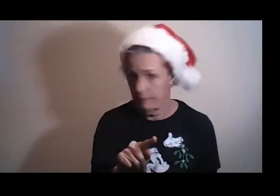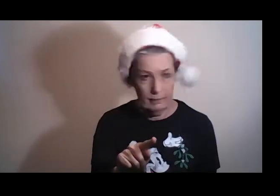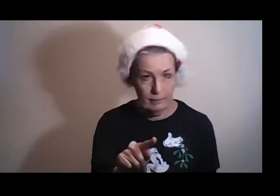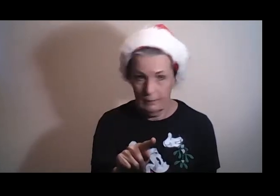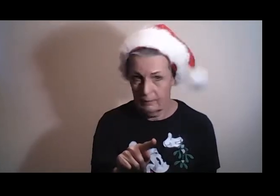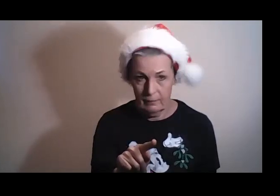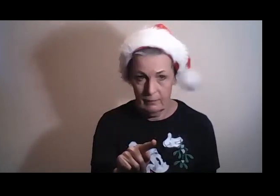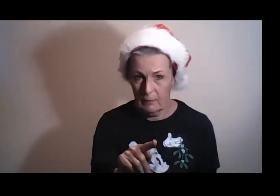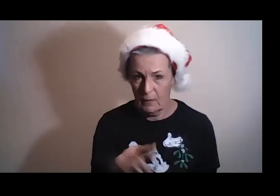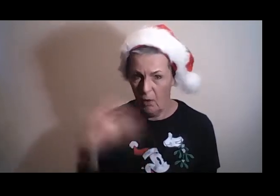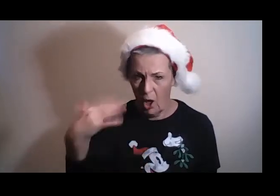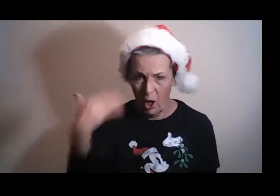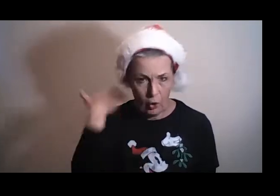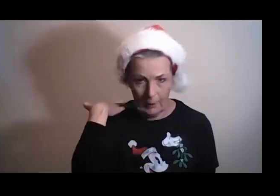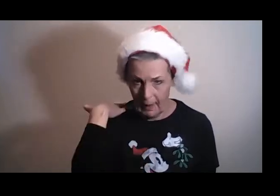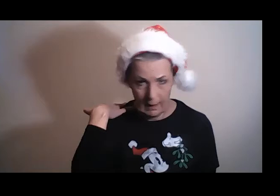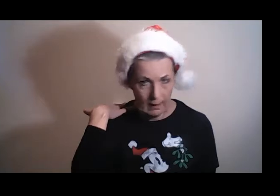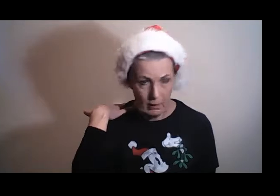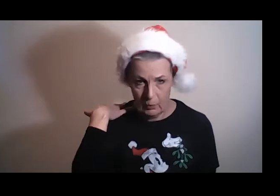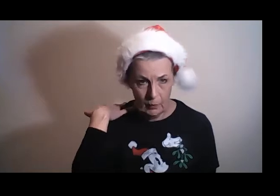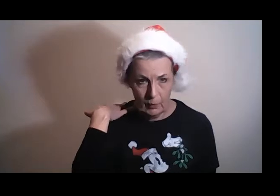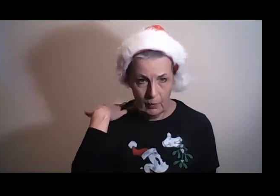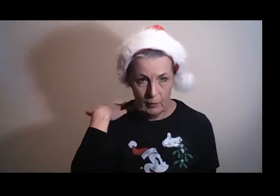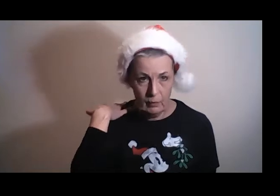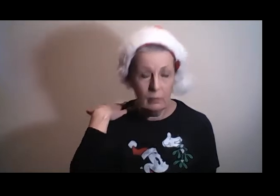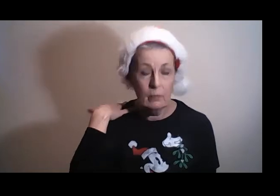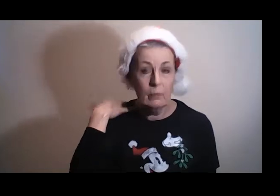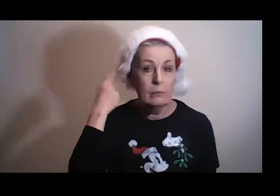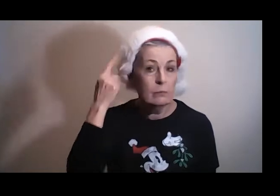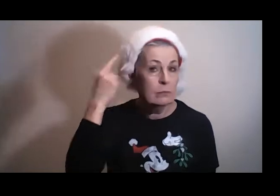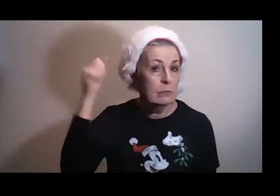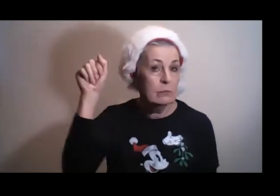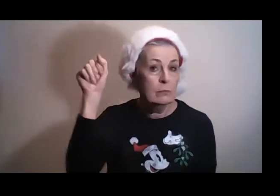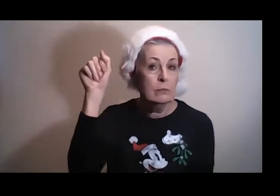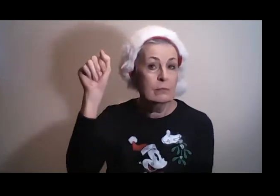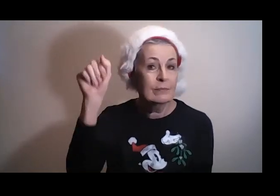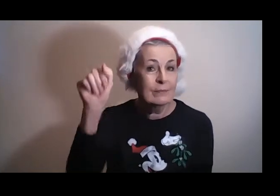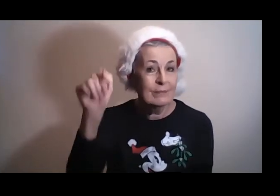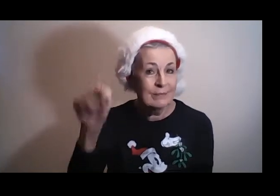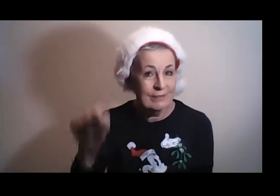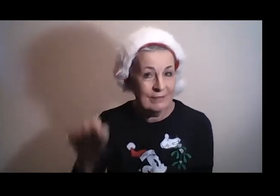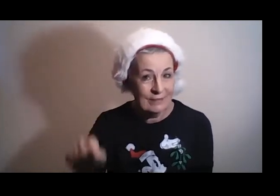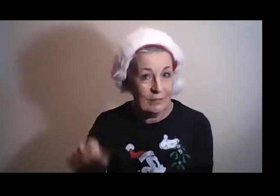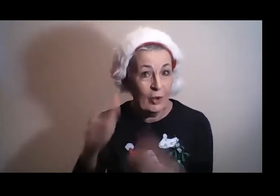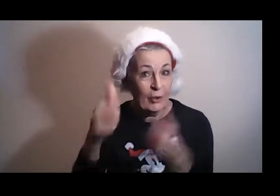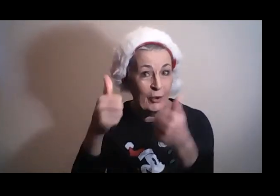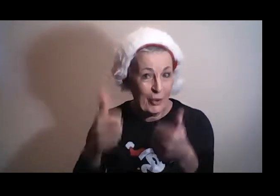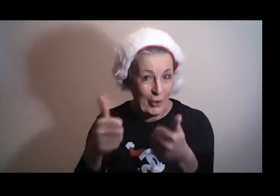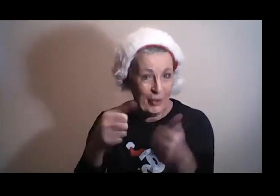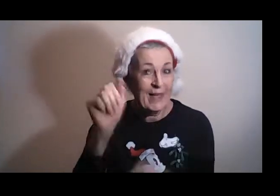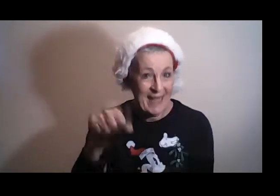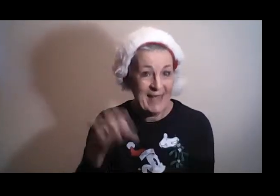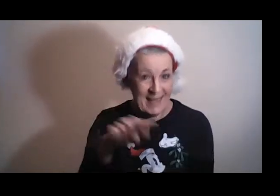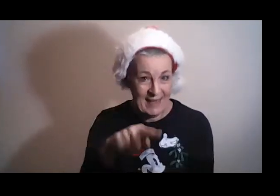because you can hurt your back. So the whole of this moves in one unit. You don't hurt your